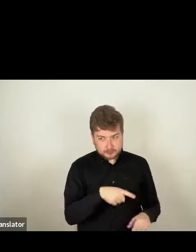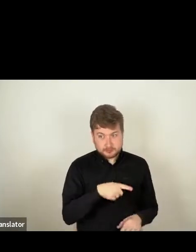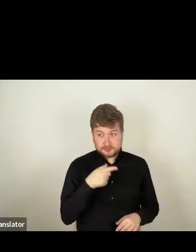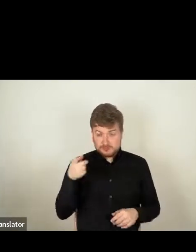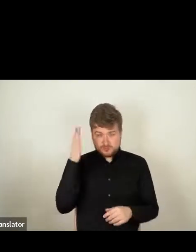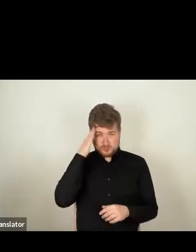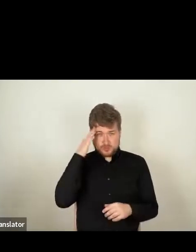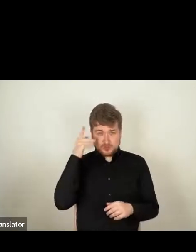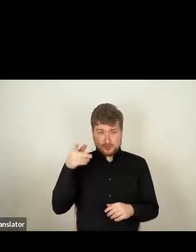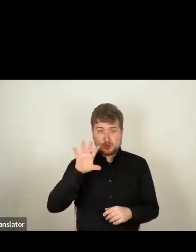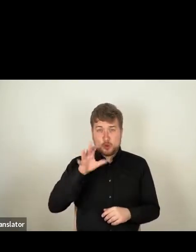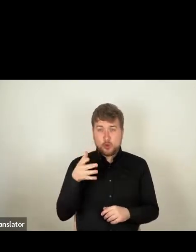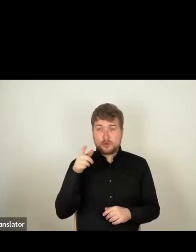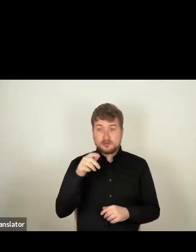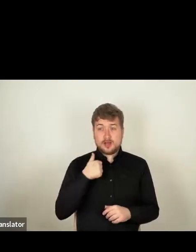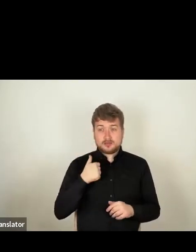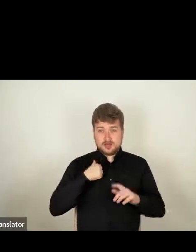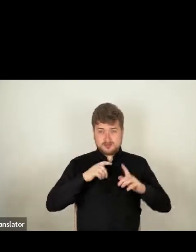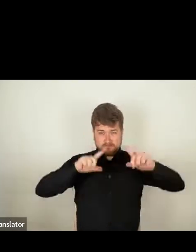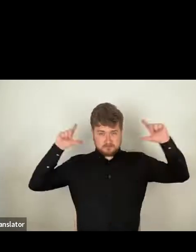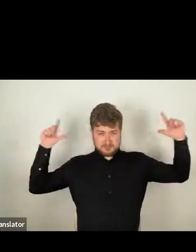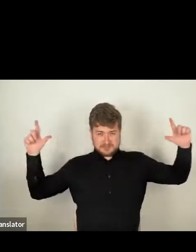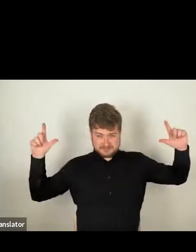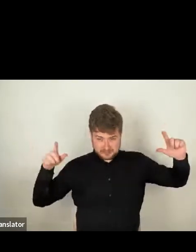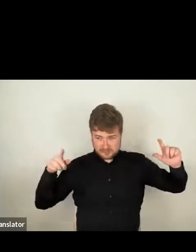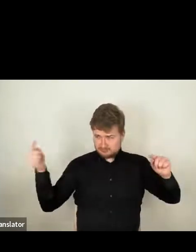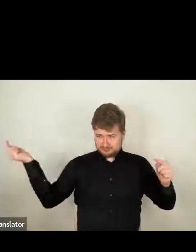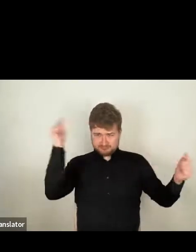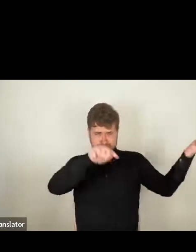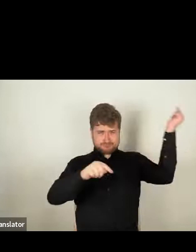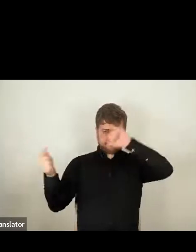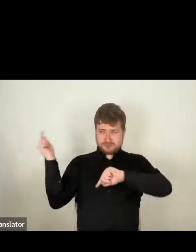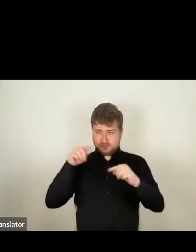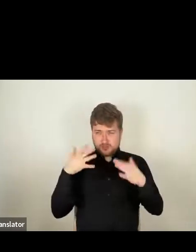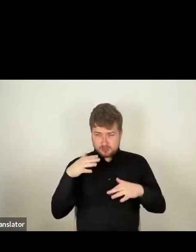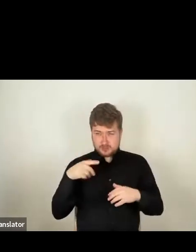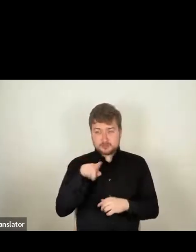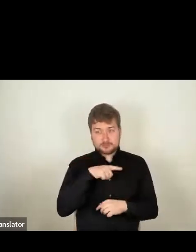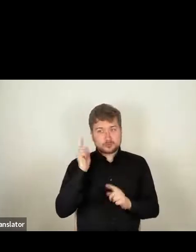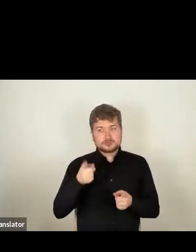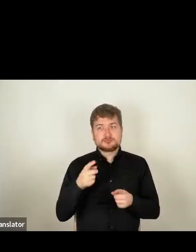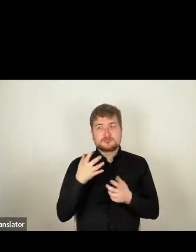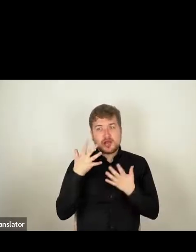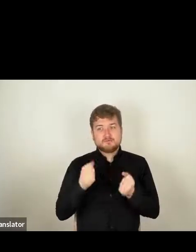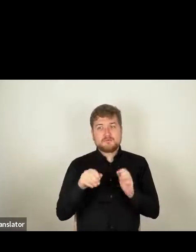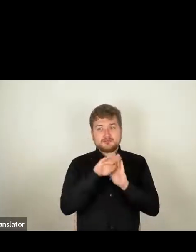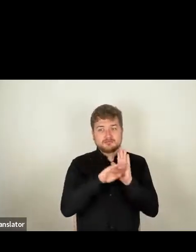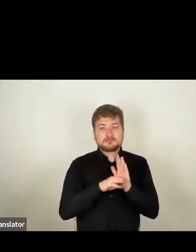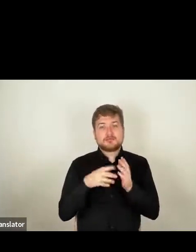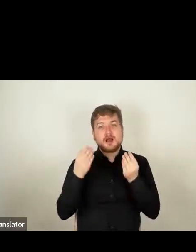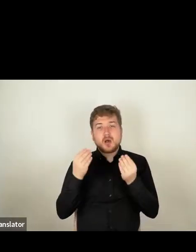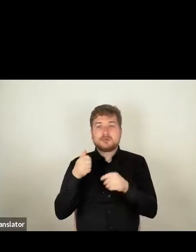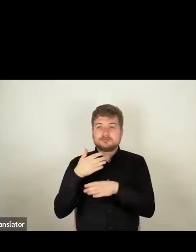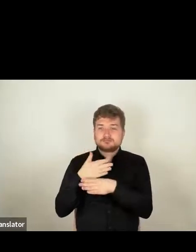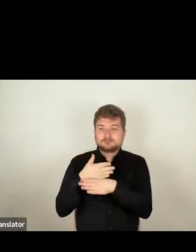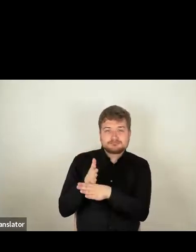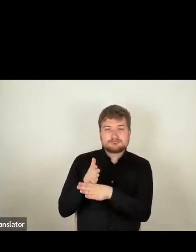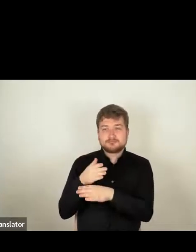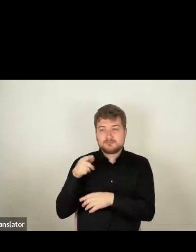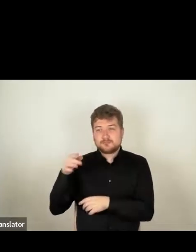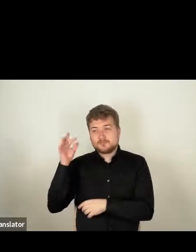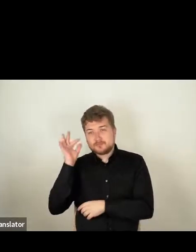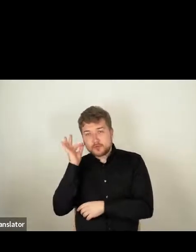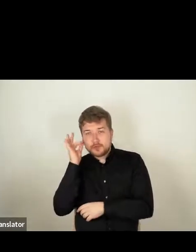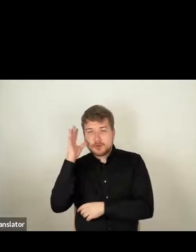good, solid ability to have childcare, or to have sharing of childcare by both parts, the parties